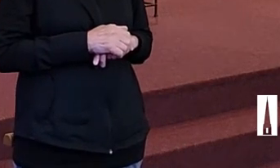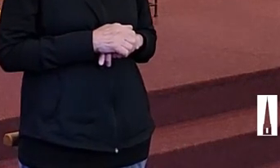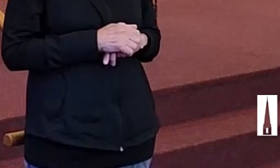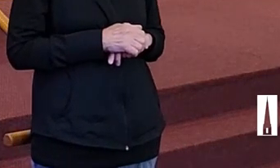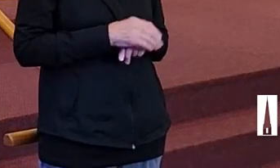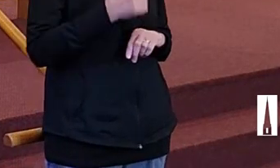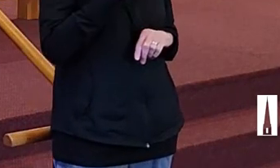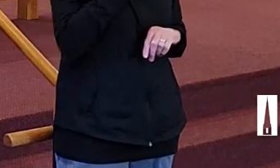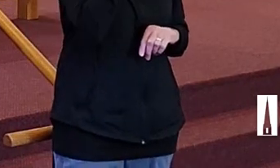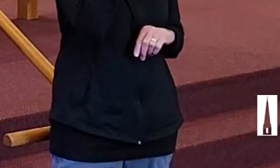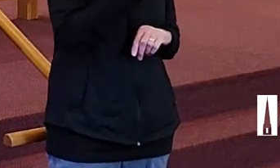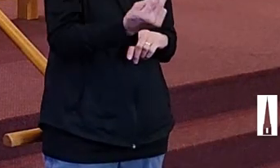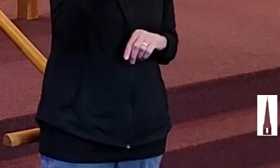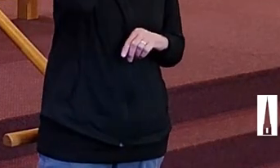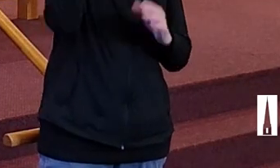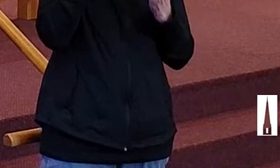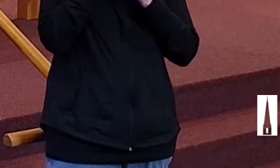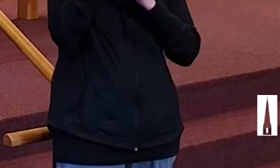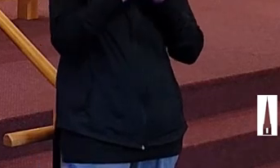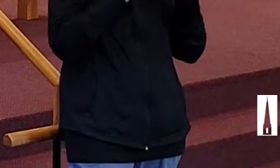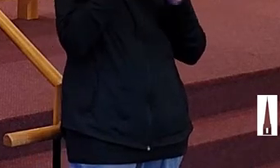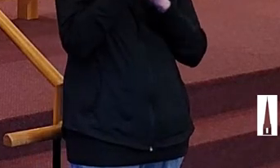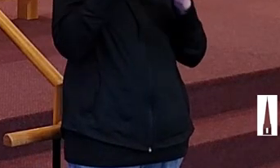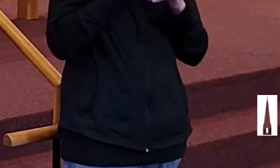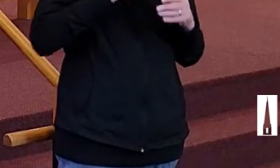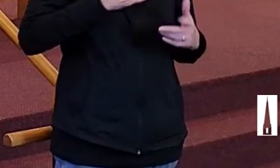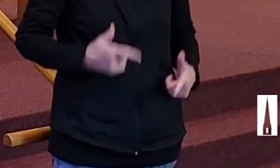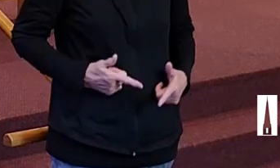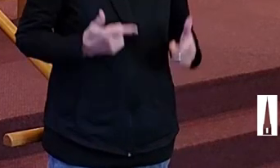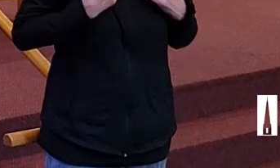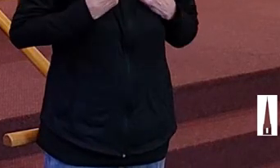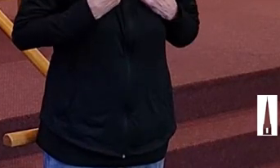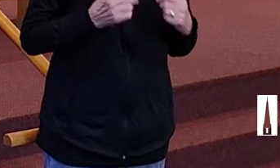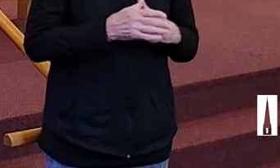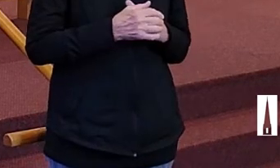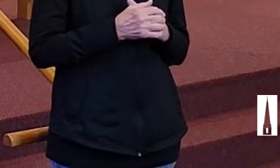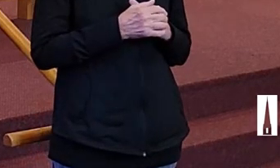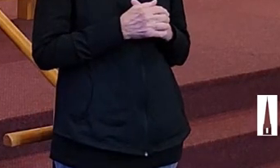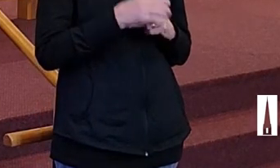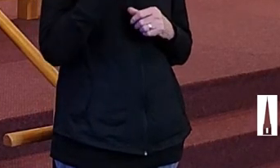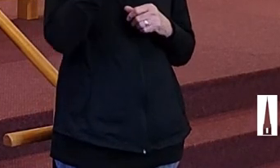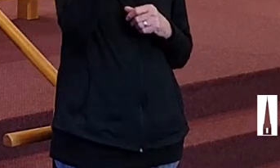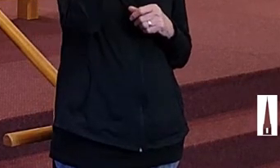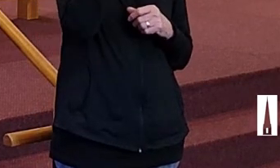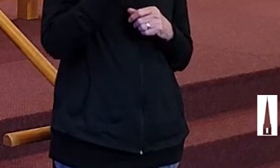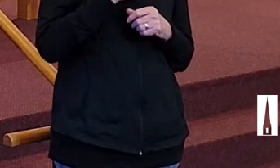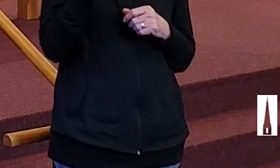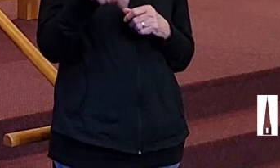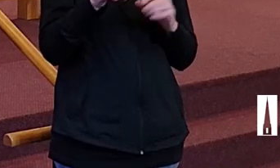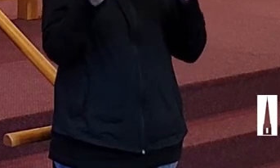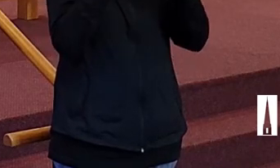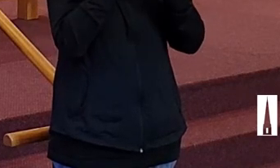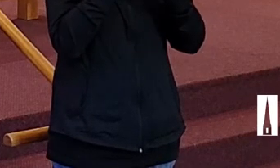Thinking back on this period of my life, I'm pretty horrified today that I wasn't more